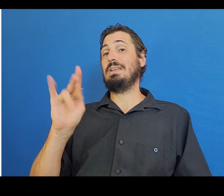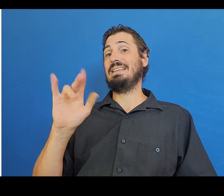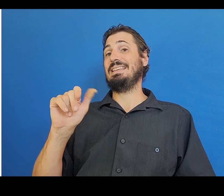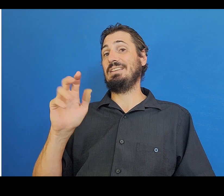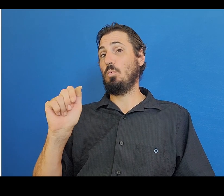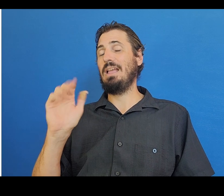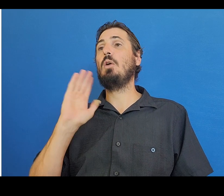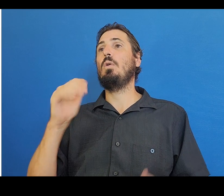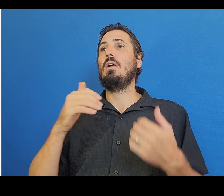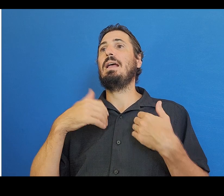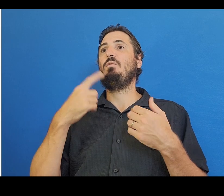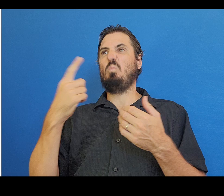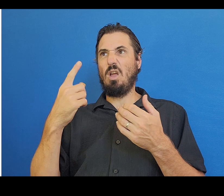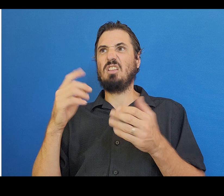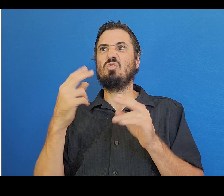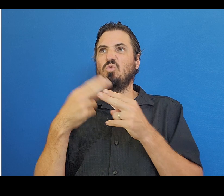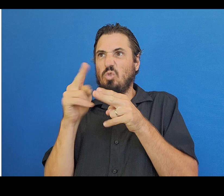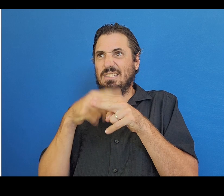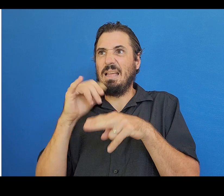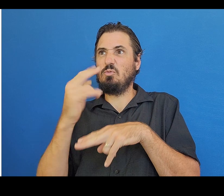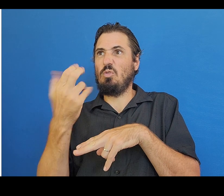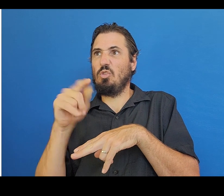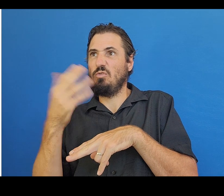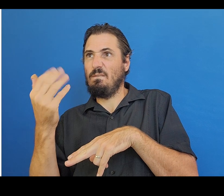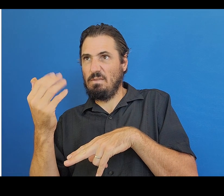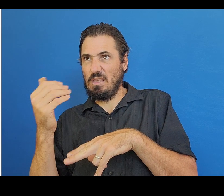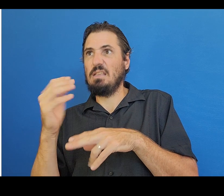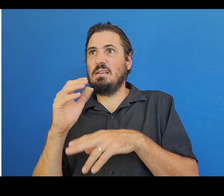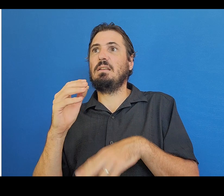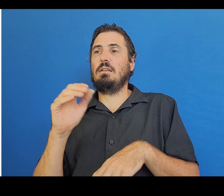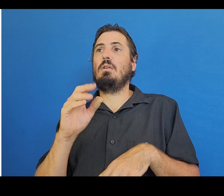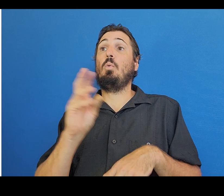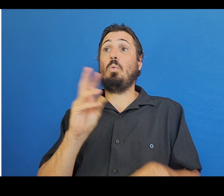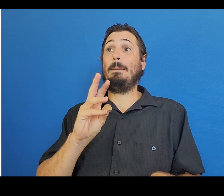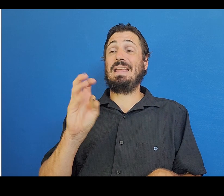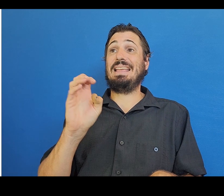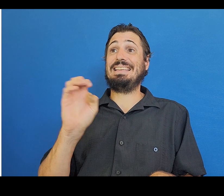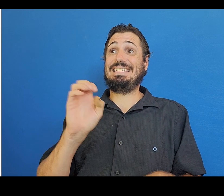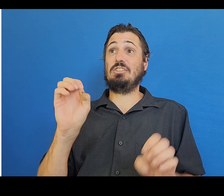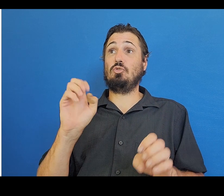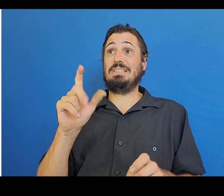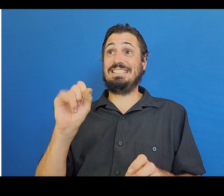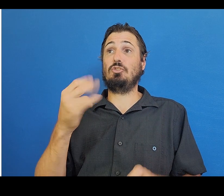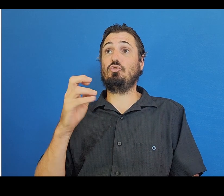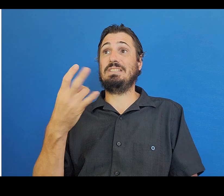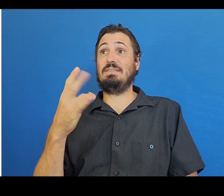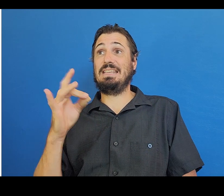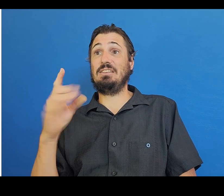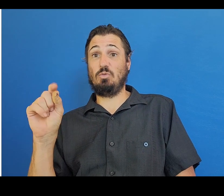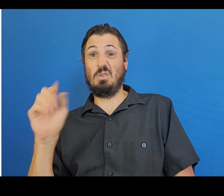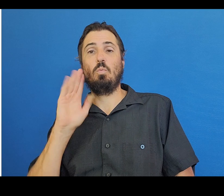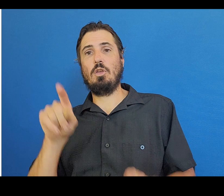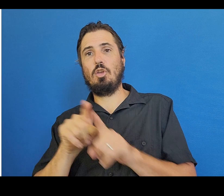be available from June 13th to June 15th. And a mobile clinic at Waimea Easter Seals will be available on June 17th,